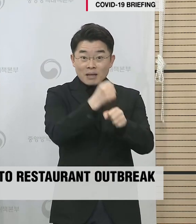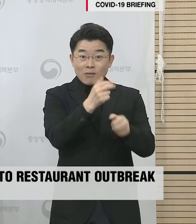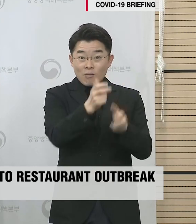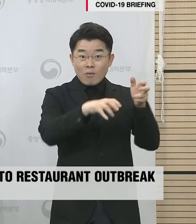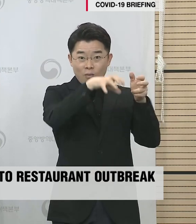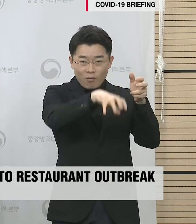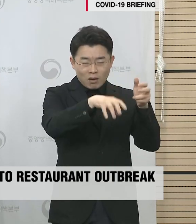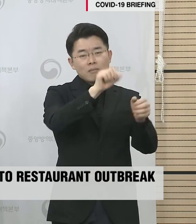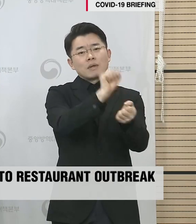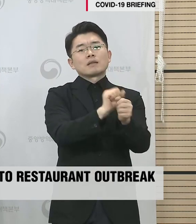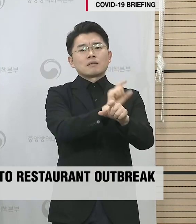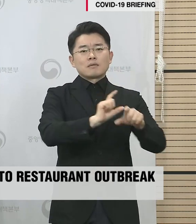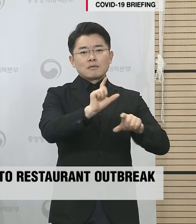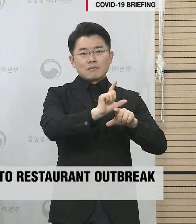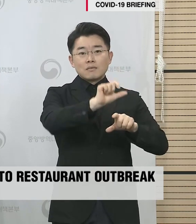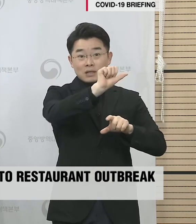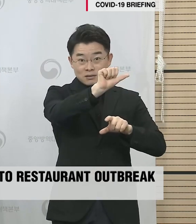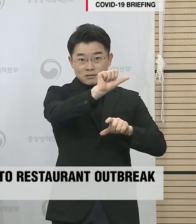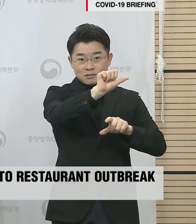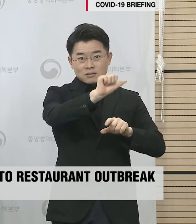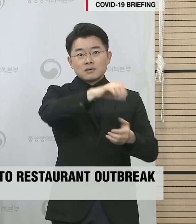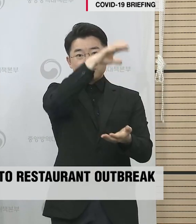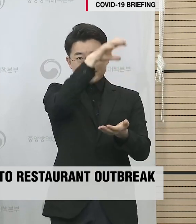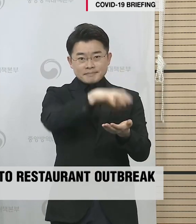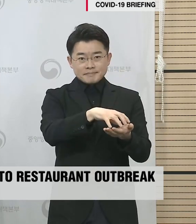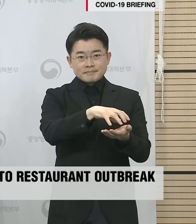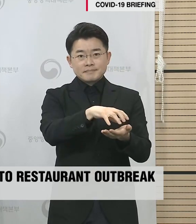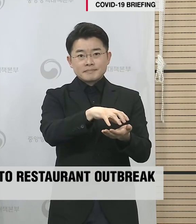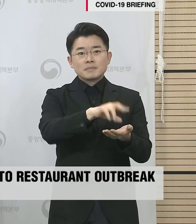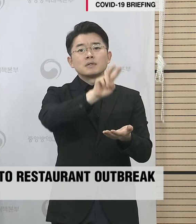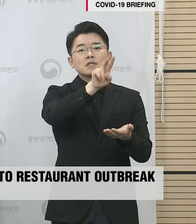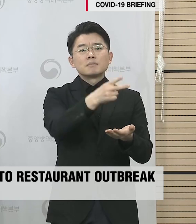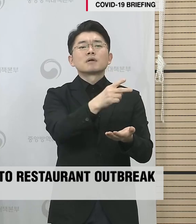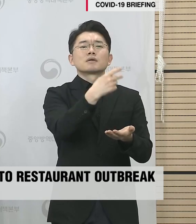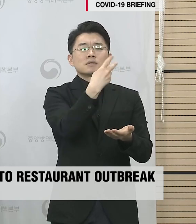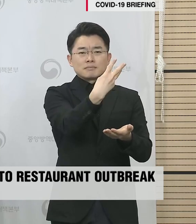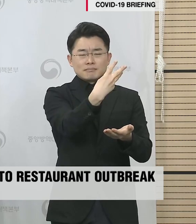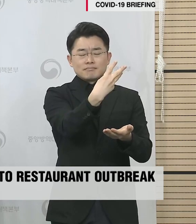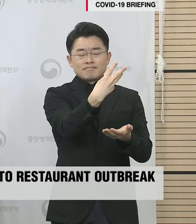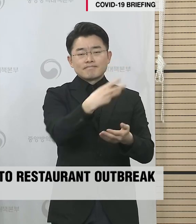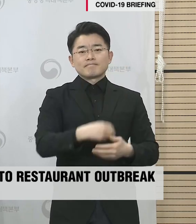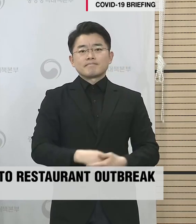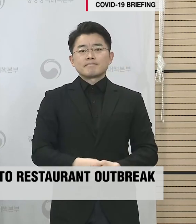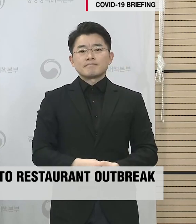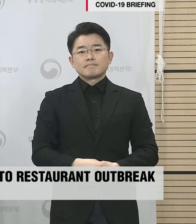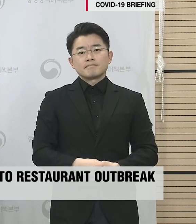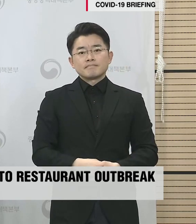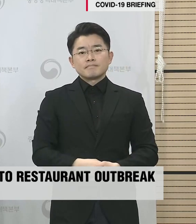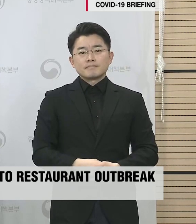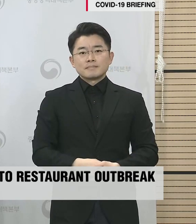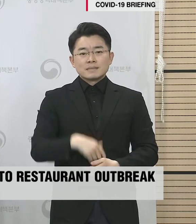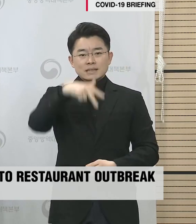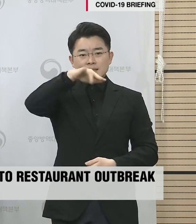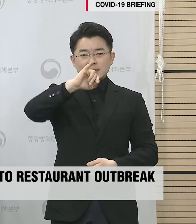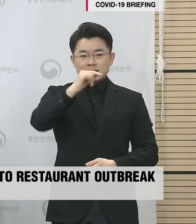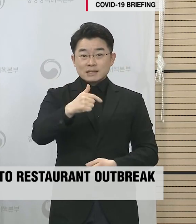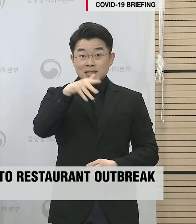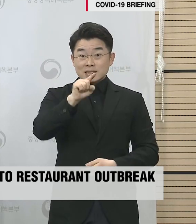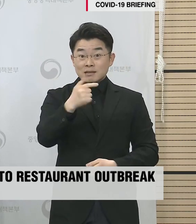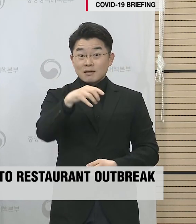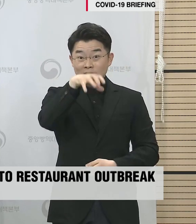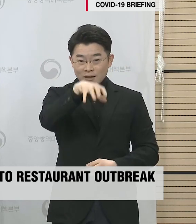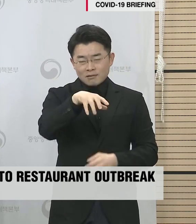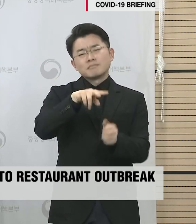City, in relation to a boiler factory, we have 5 additional patients being confirmed, and a total of 203 people have been confirmed to